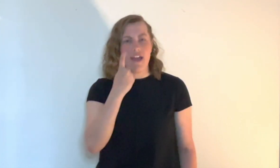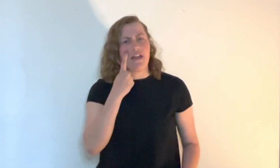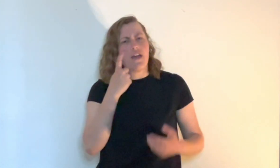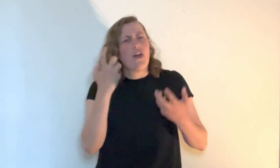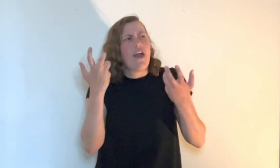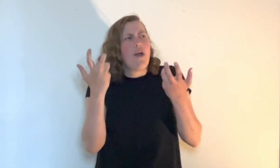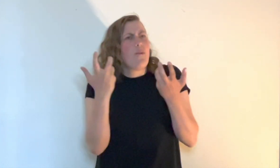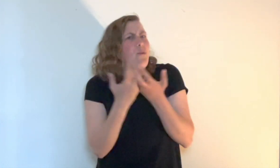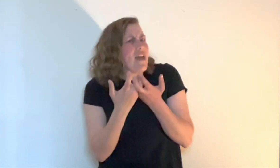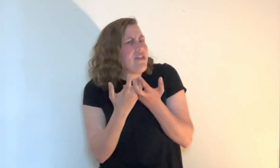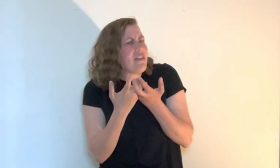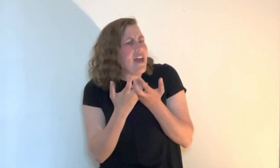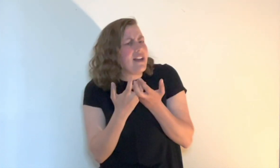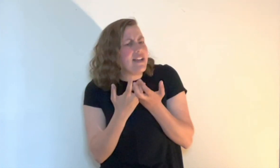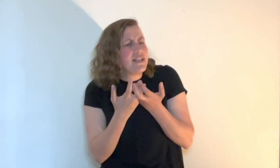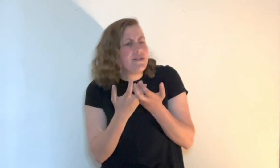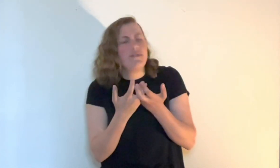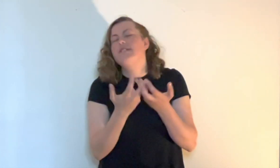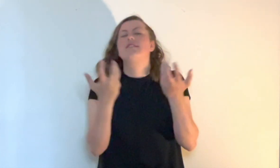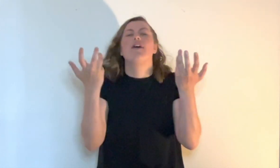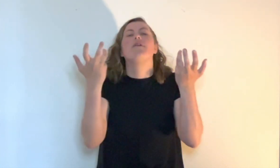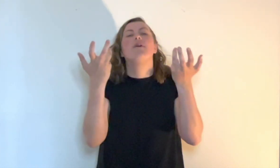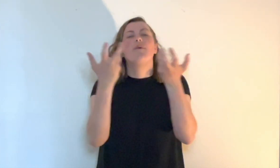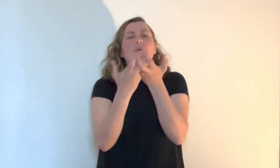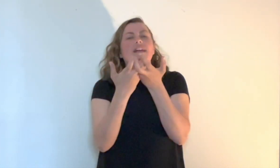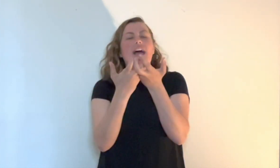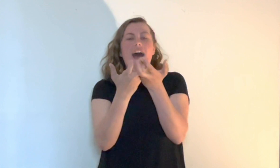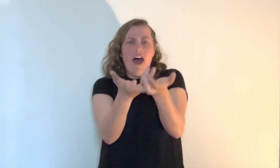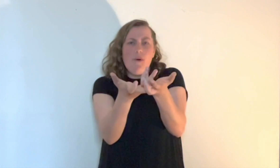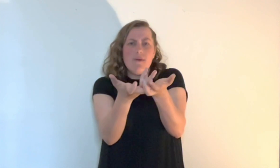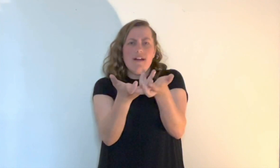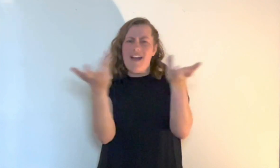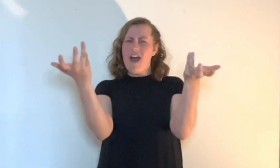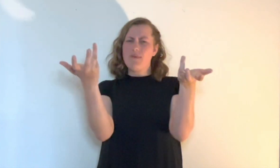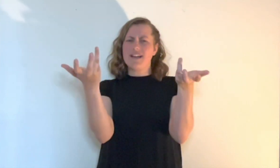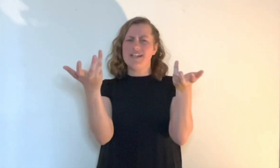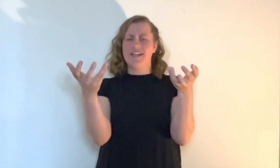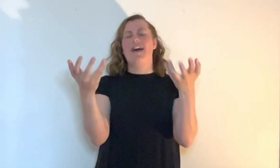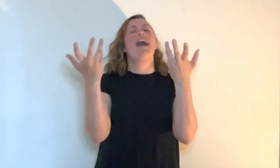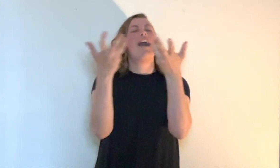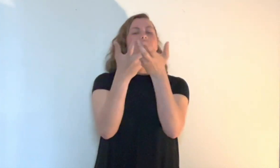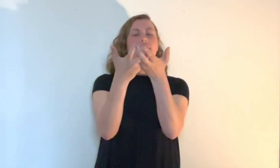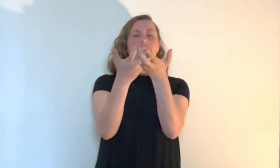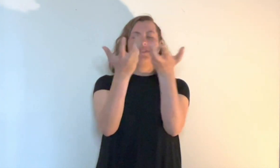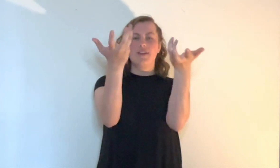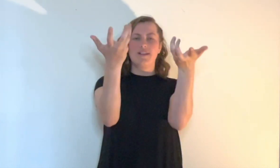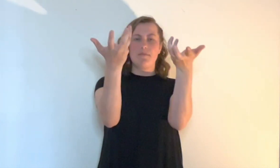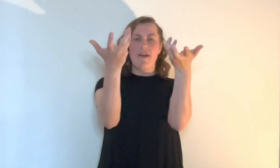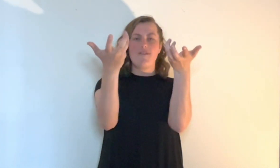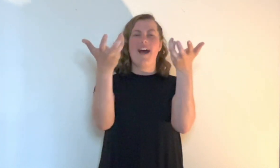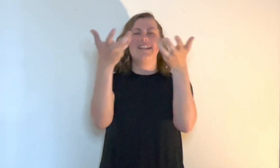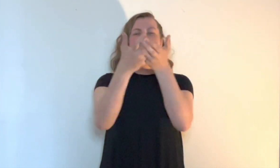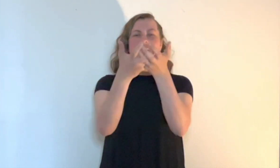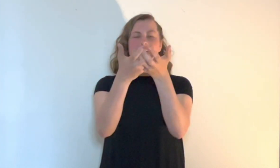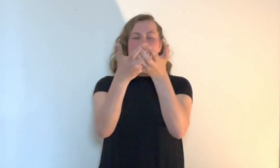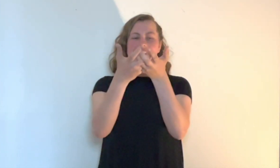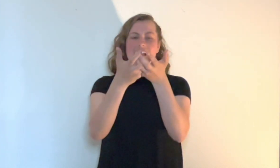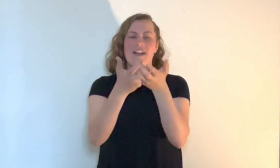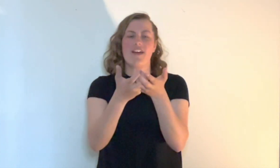with a little So with how How are we going to do that? So using both your hands interlocking together